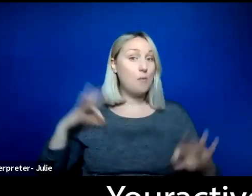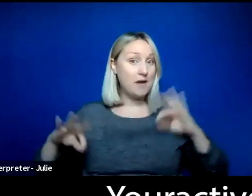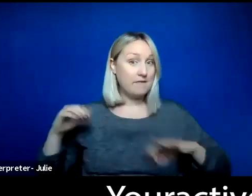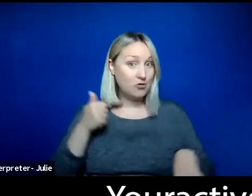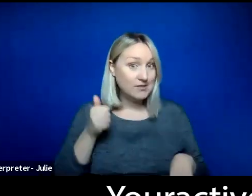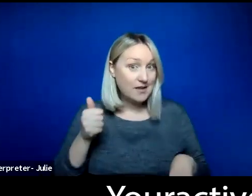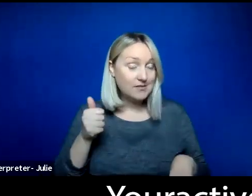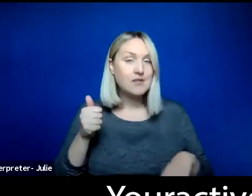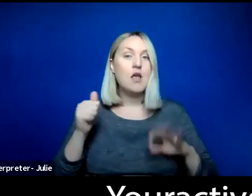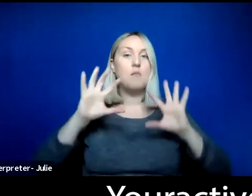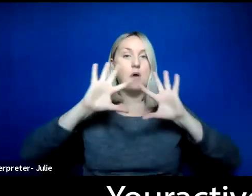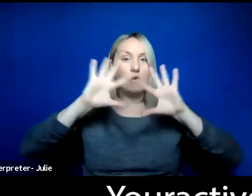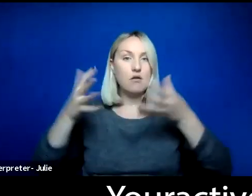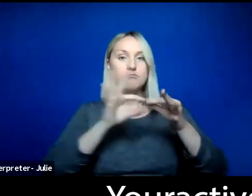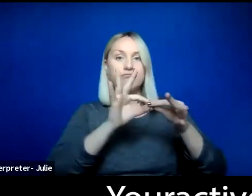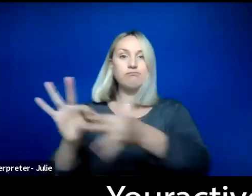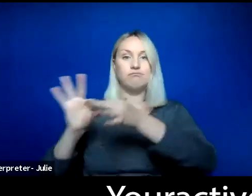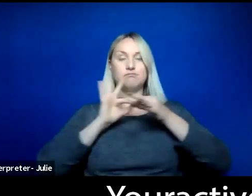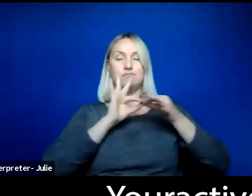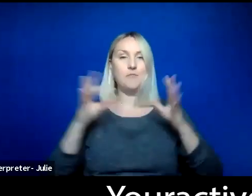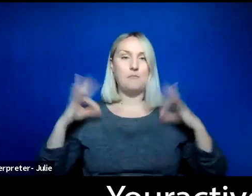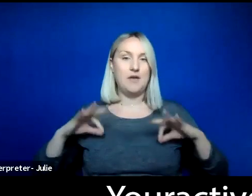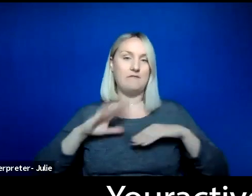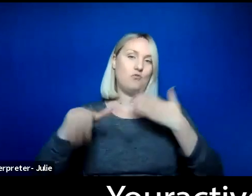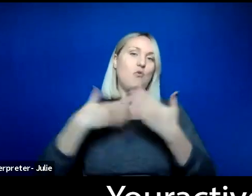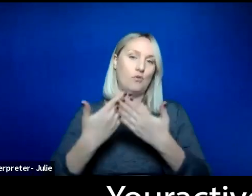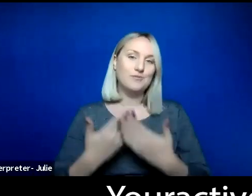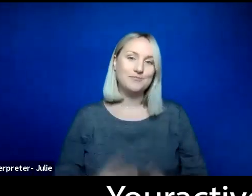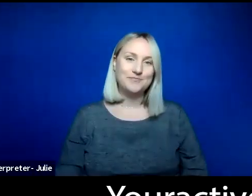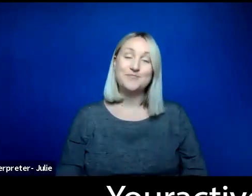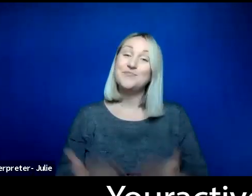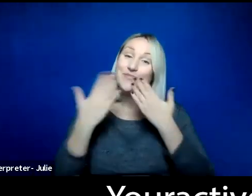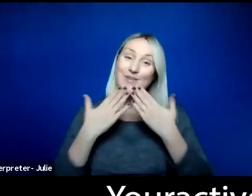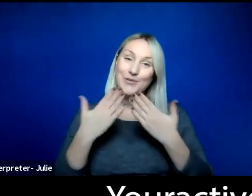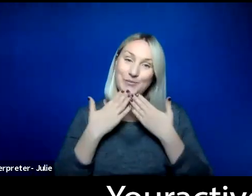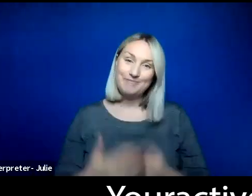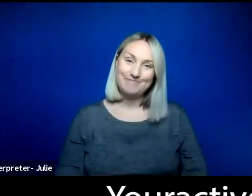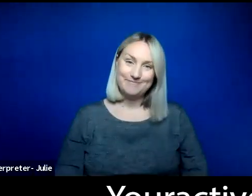ourselves, but we are collectively benefiting us all. So thank you.